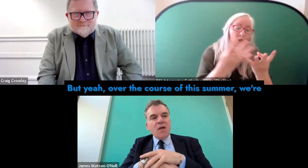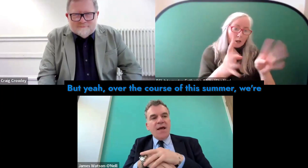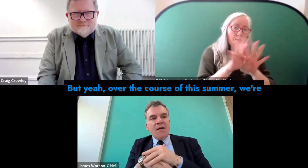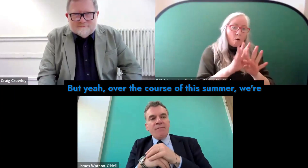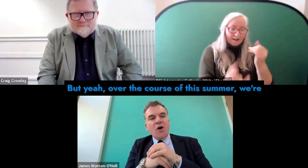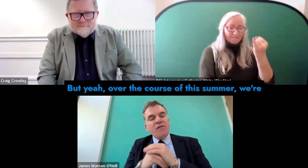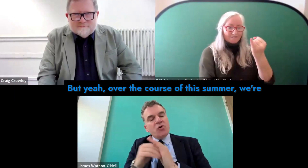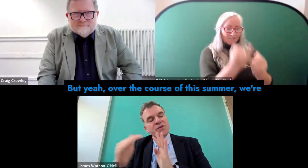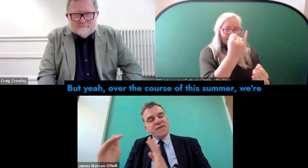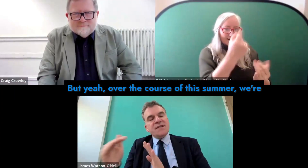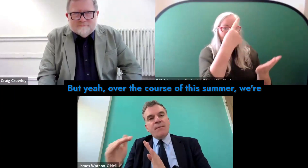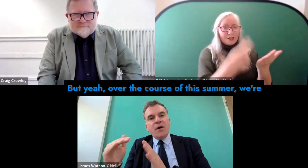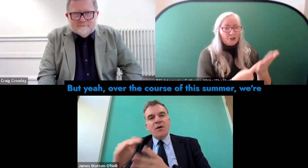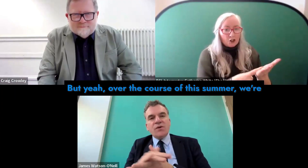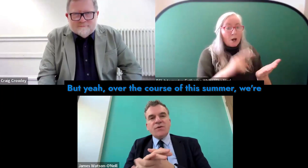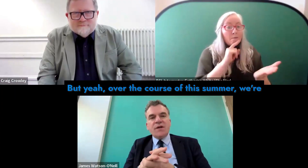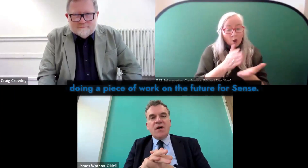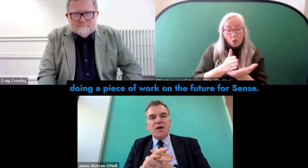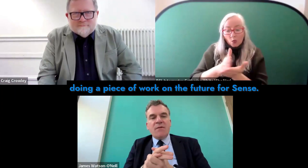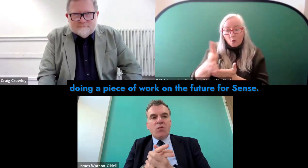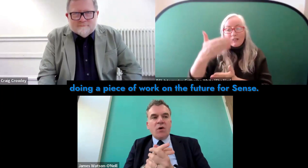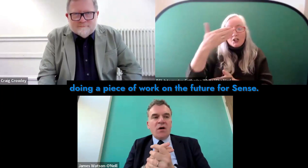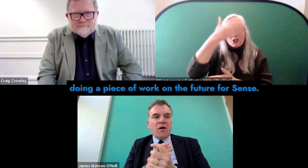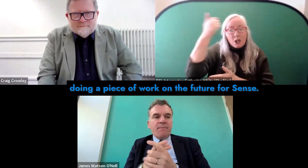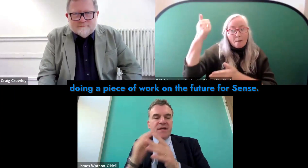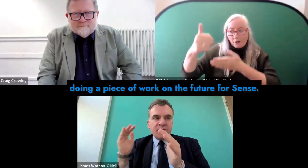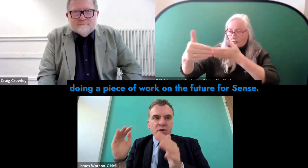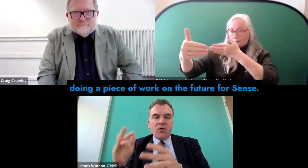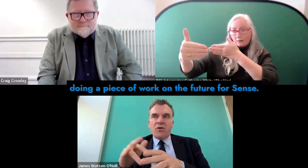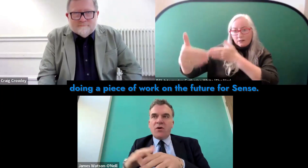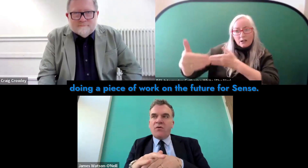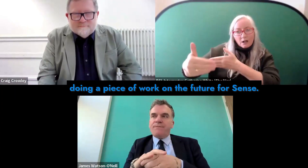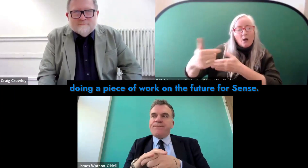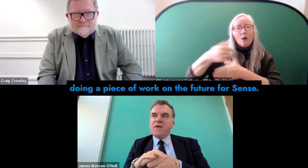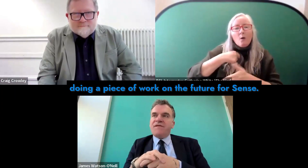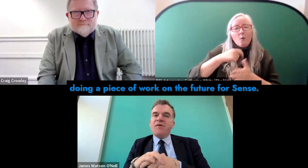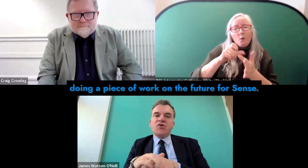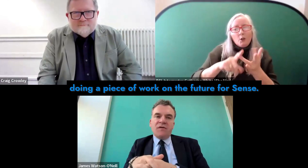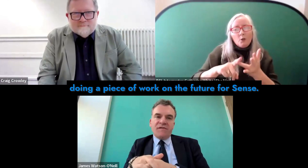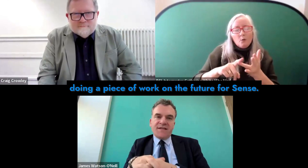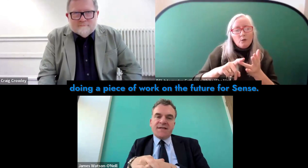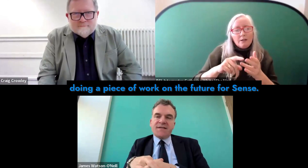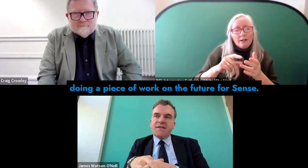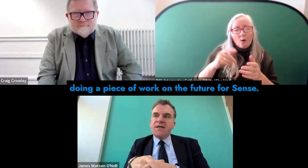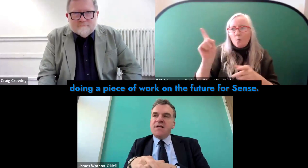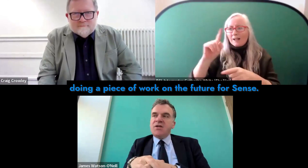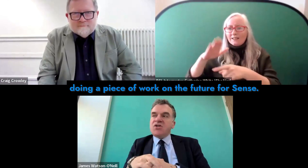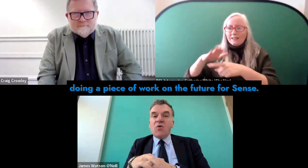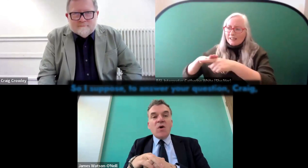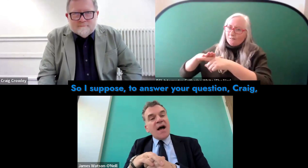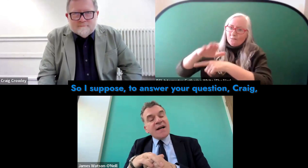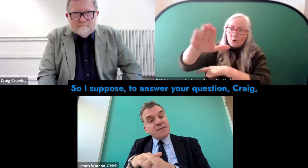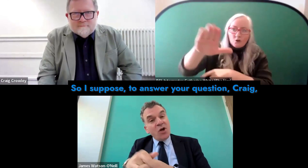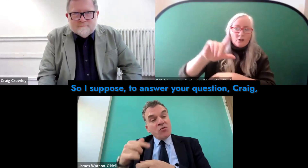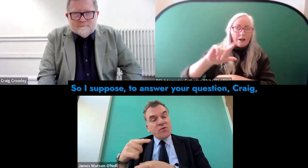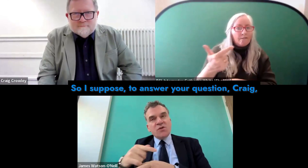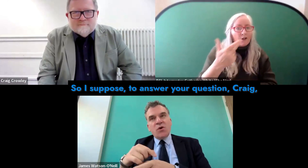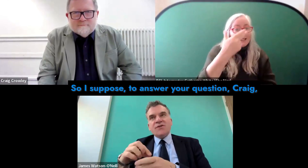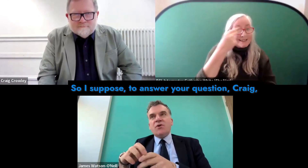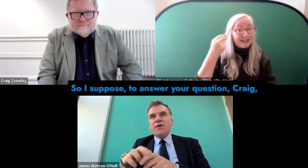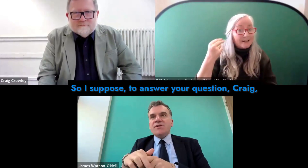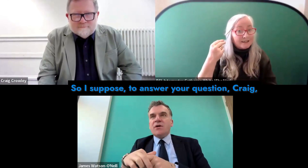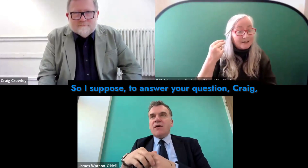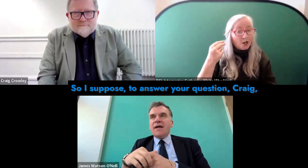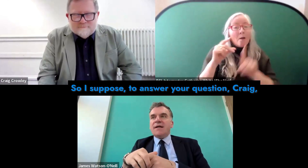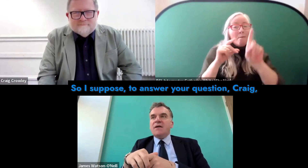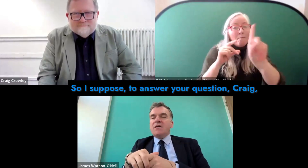but yeah, over the course of this summer, we're doing a piece of work on the future for Sense. So I suppose